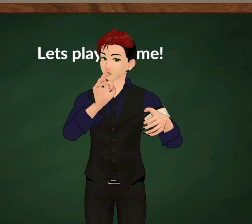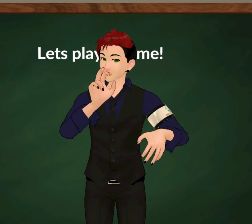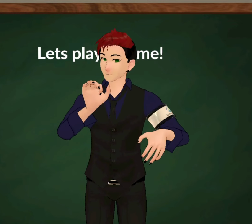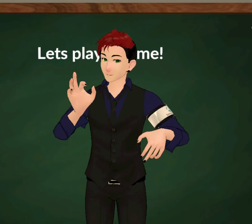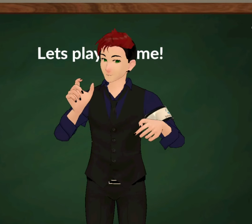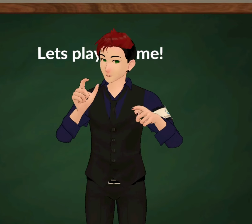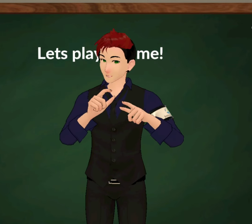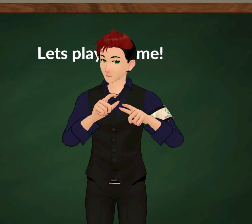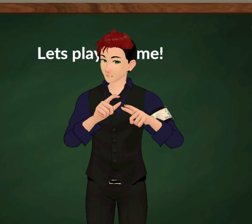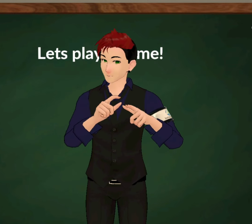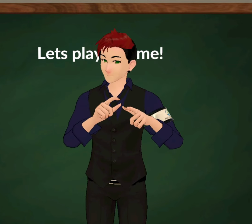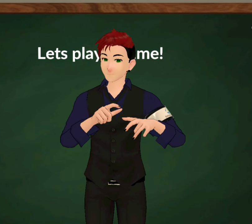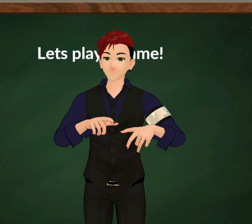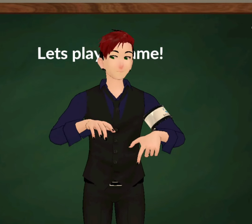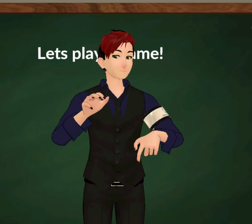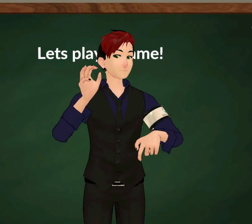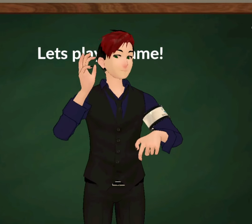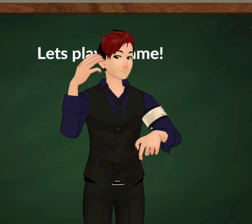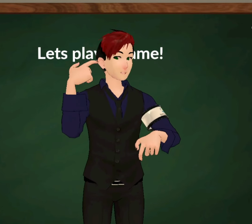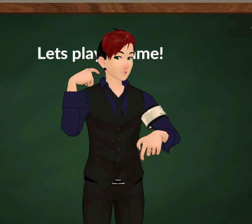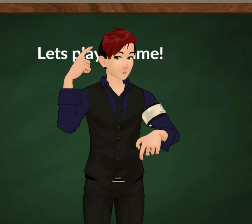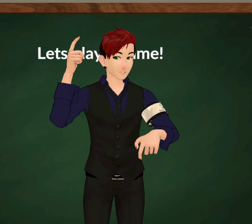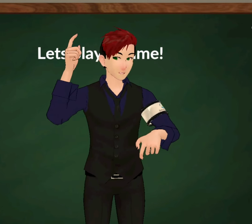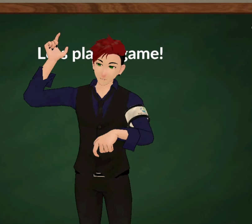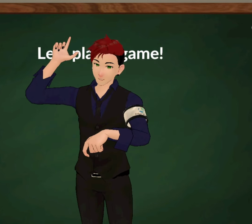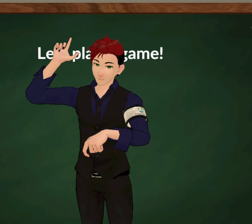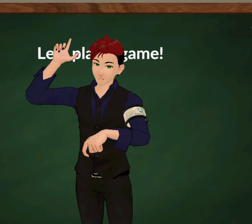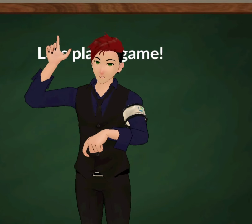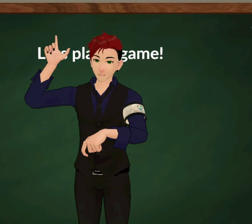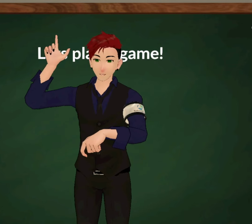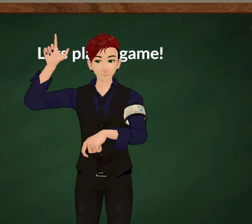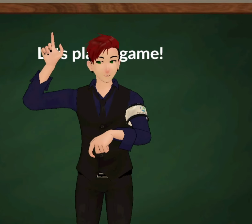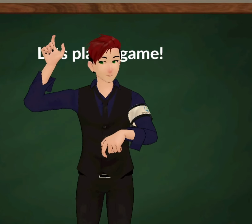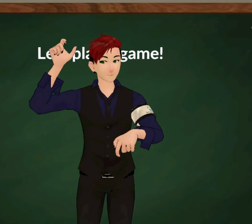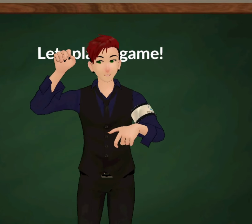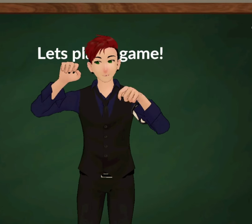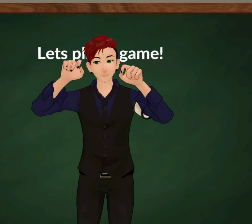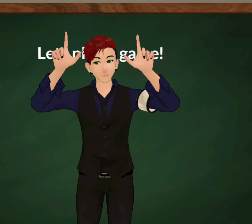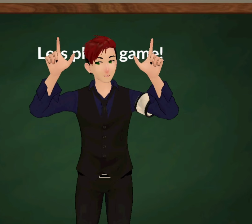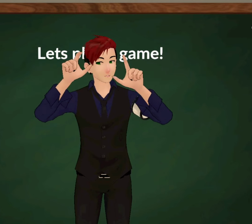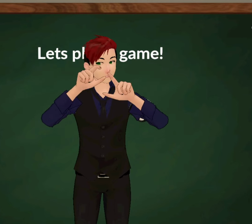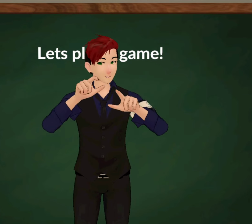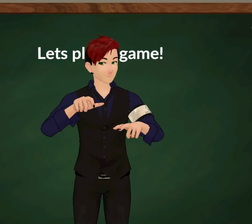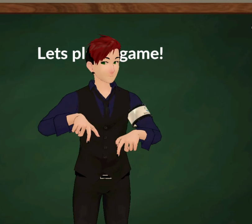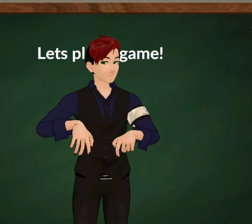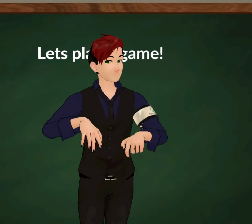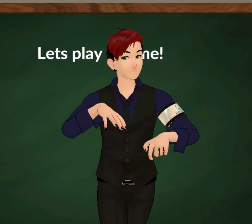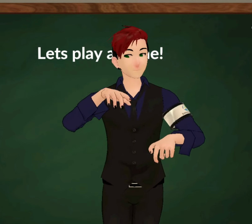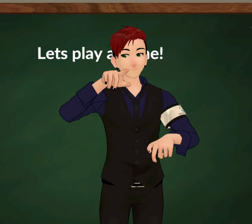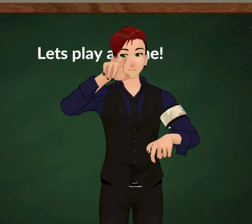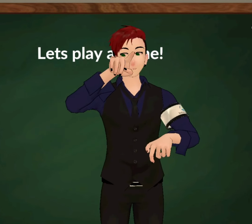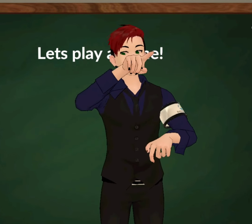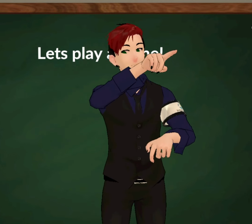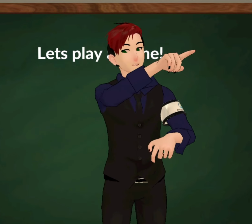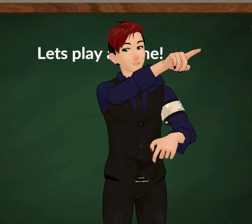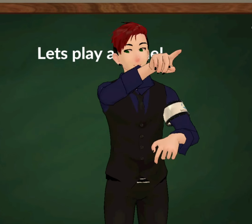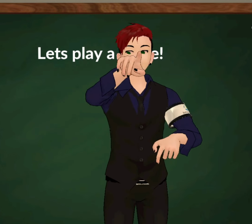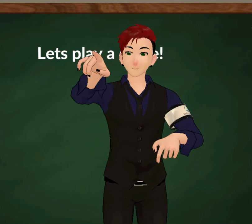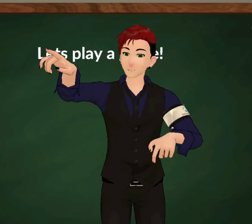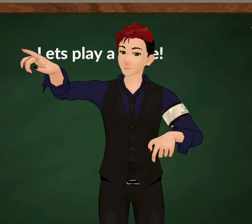guessing spelling words. So, I'm going to have a list that I'm going to put up here, and it will pop up with a word. The person in the back